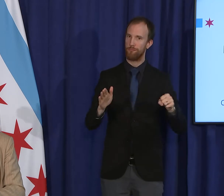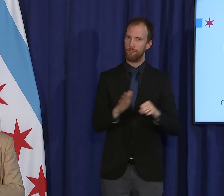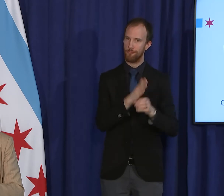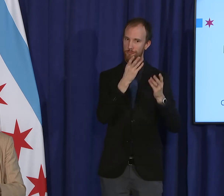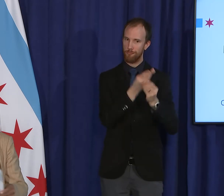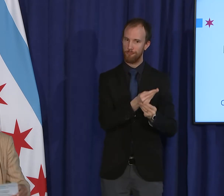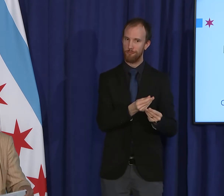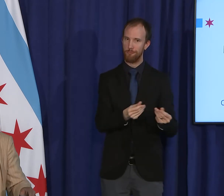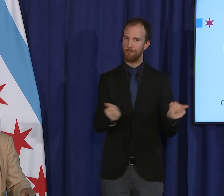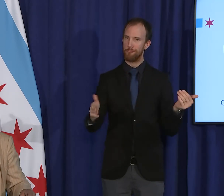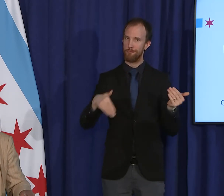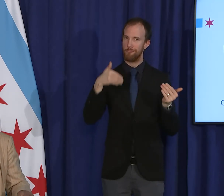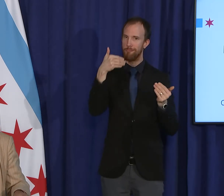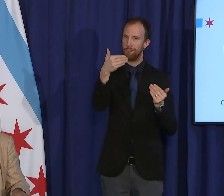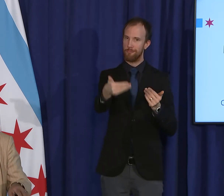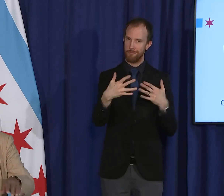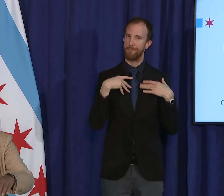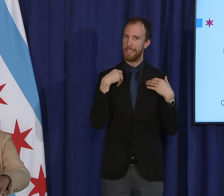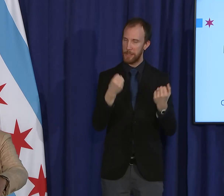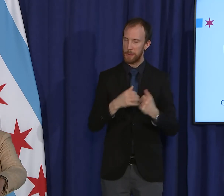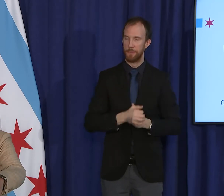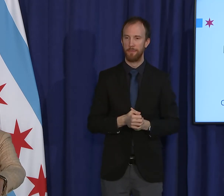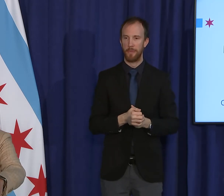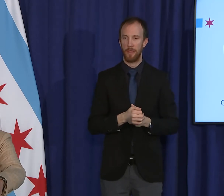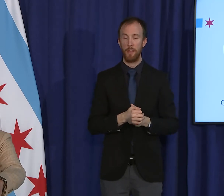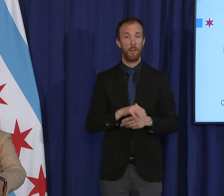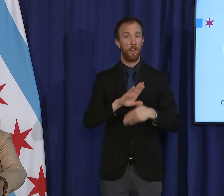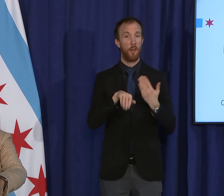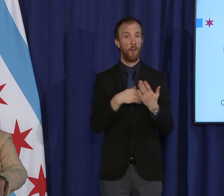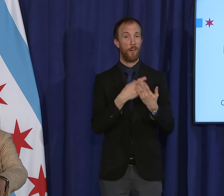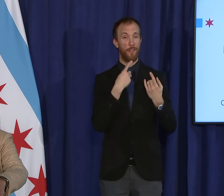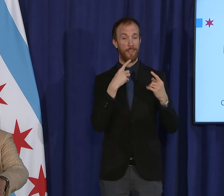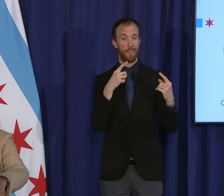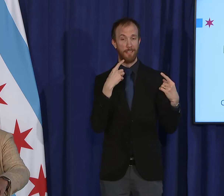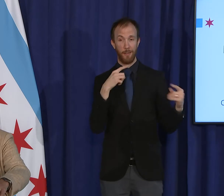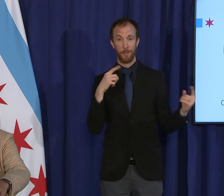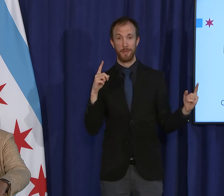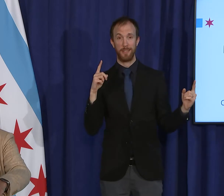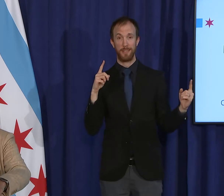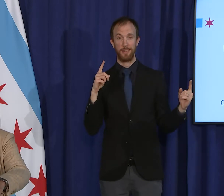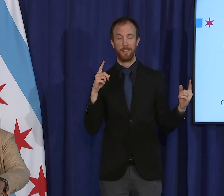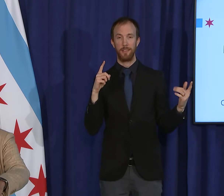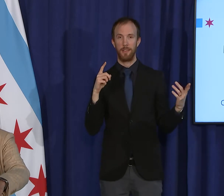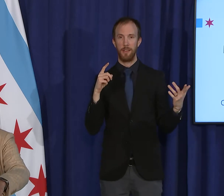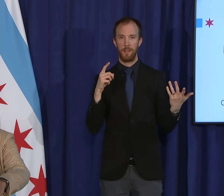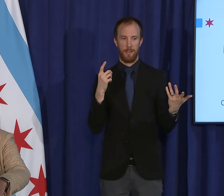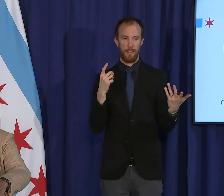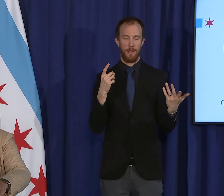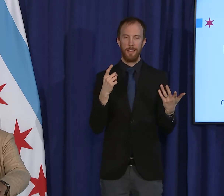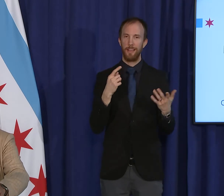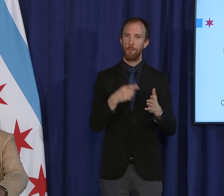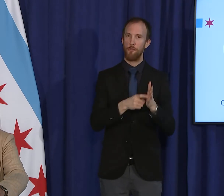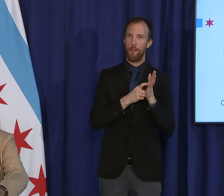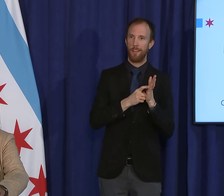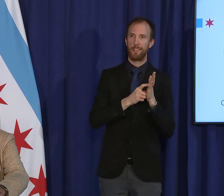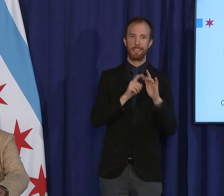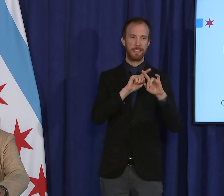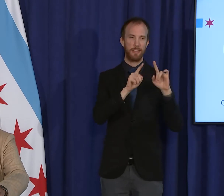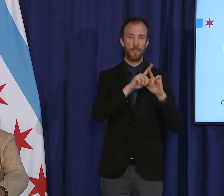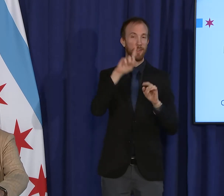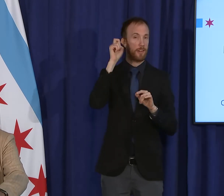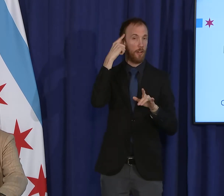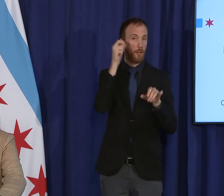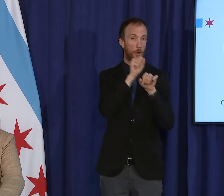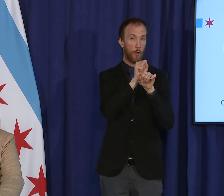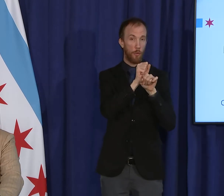pandemic and heal. Each of today's announcements were made possible by the work of countless government and healthcare workers,